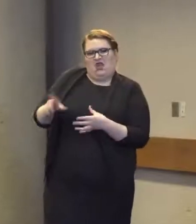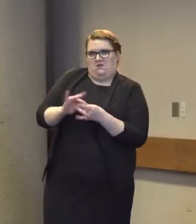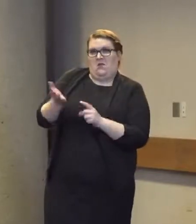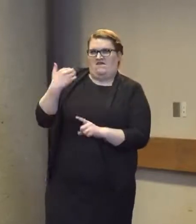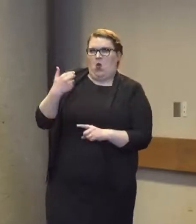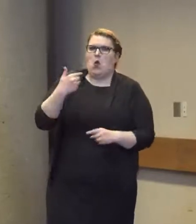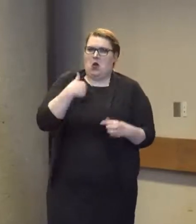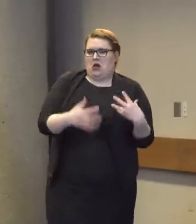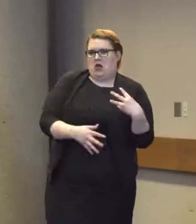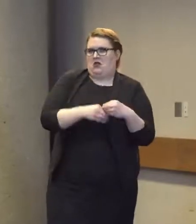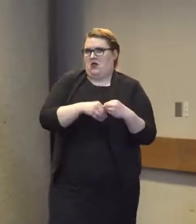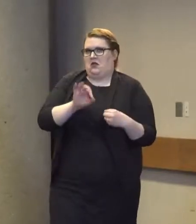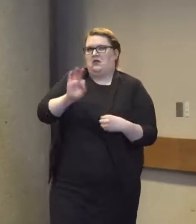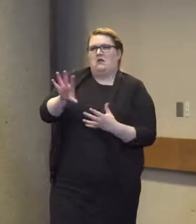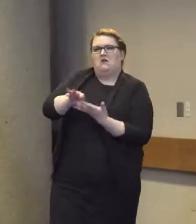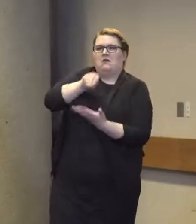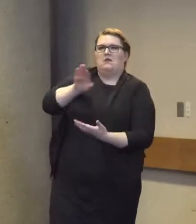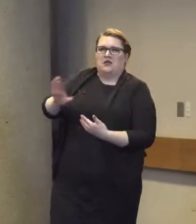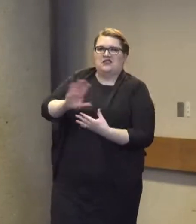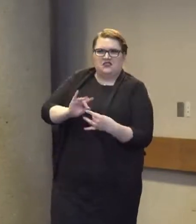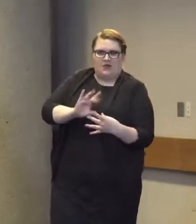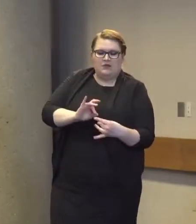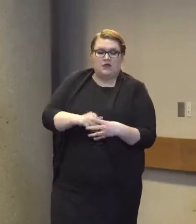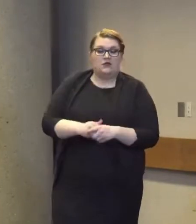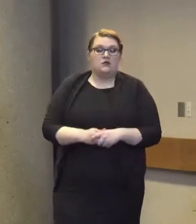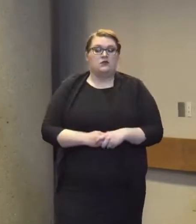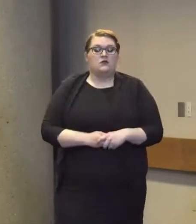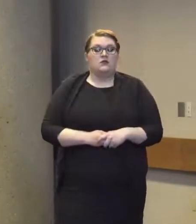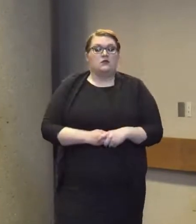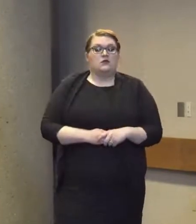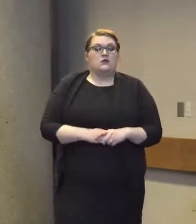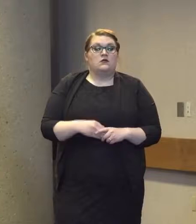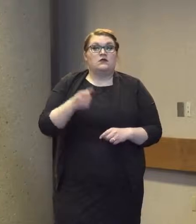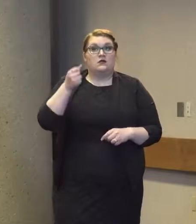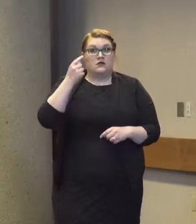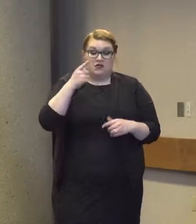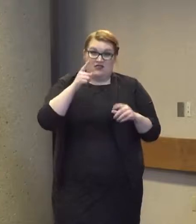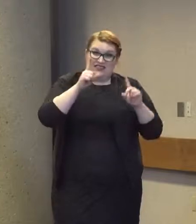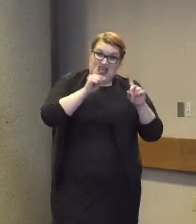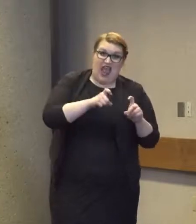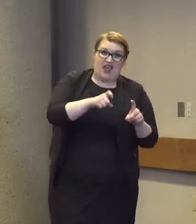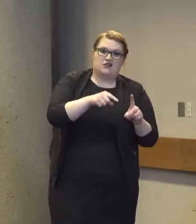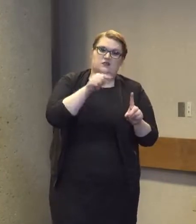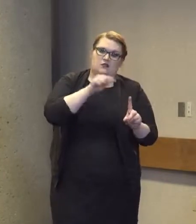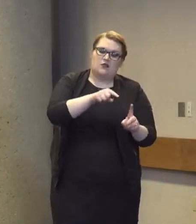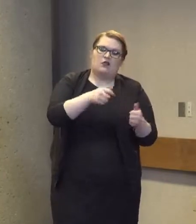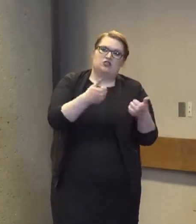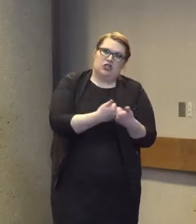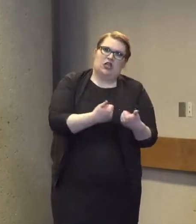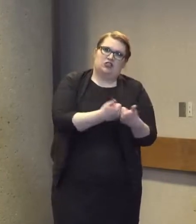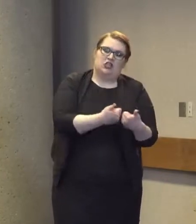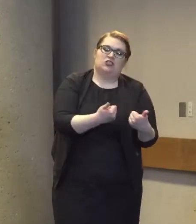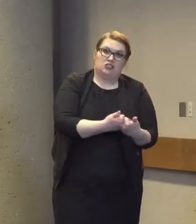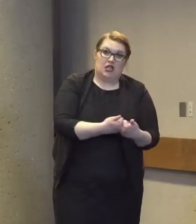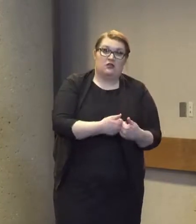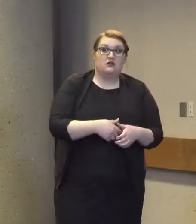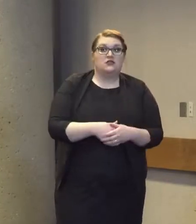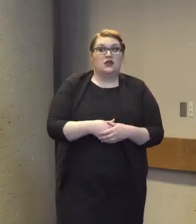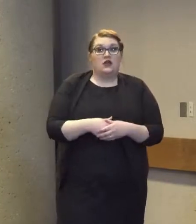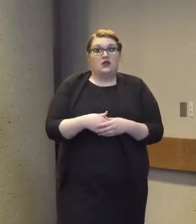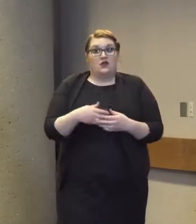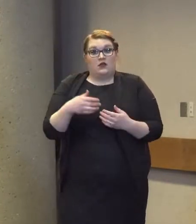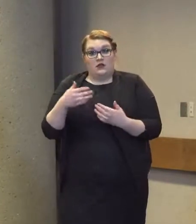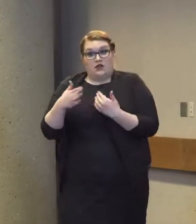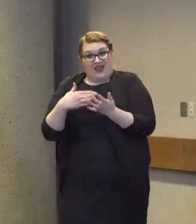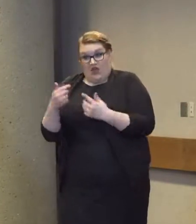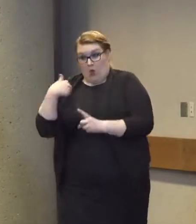I think that I'll echo what he said. Because of some of the challenges with testing, even the cases that we know about may not represent the